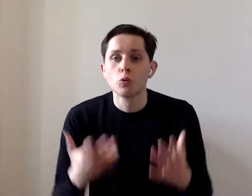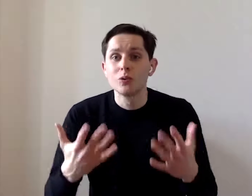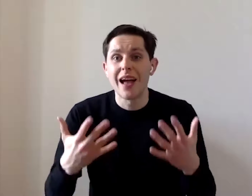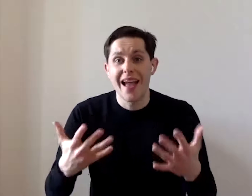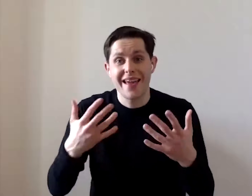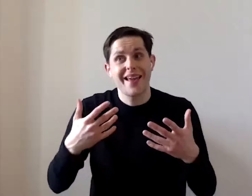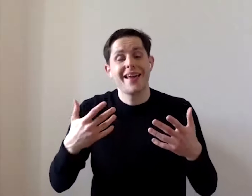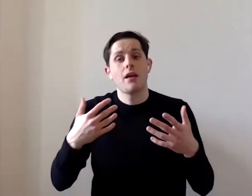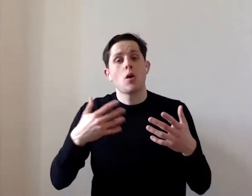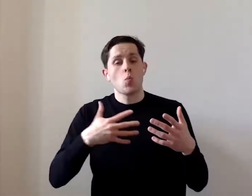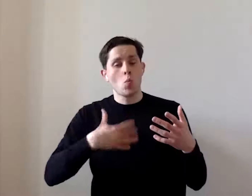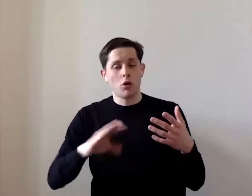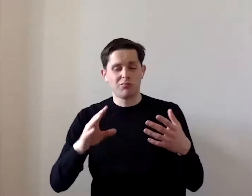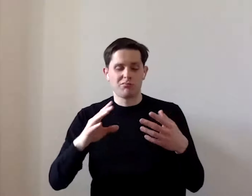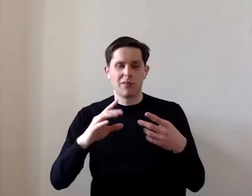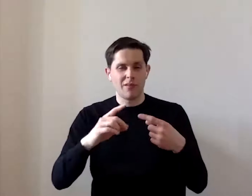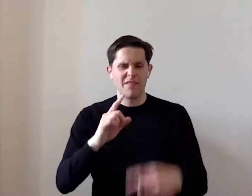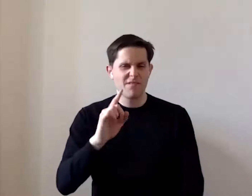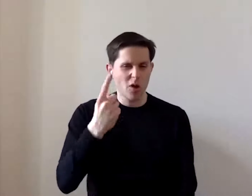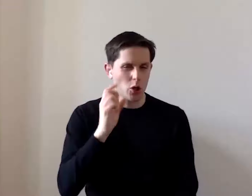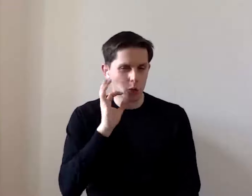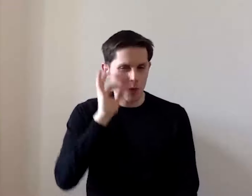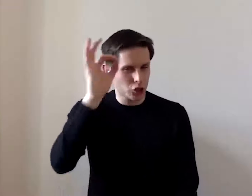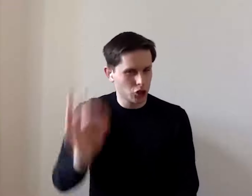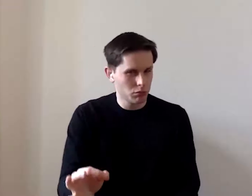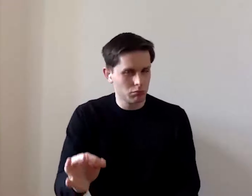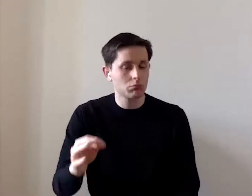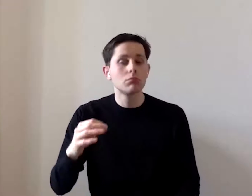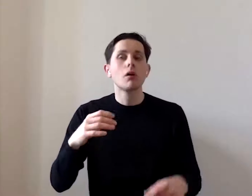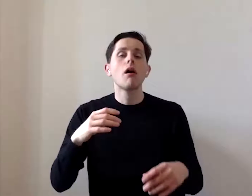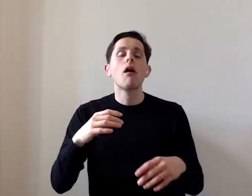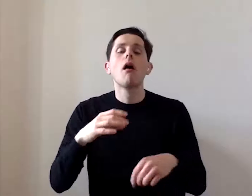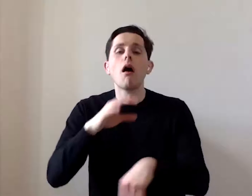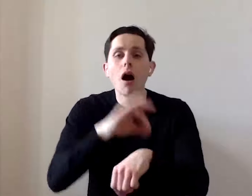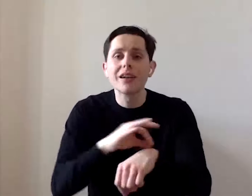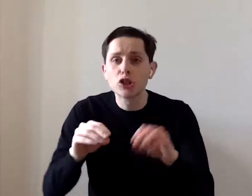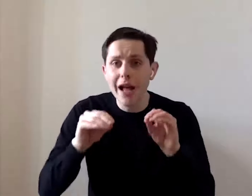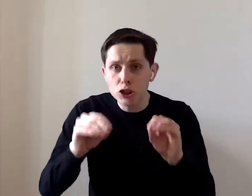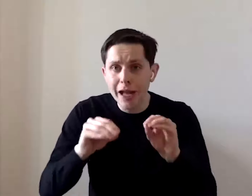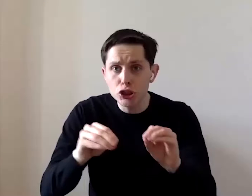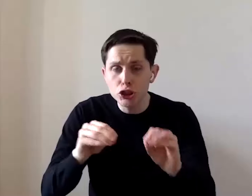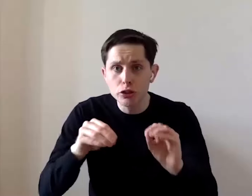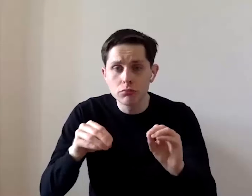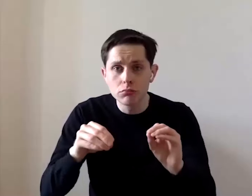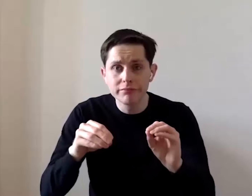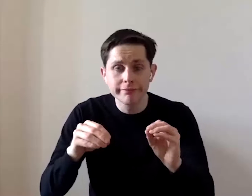that I wanted to focus on was asking, how does architecture education currently sort of fail disabled